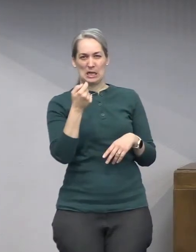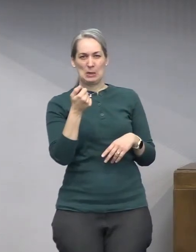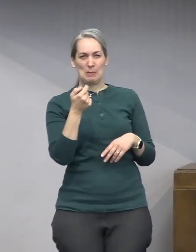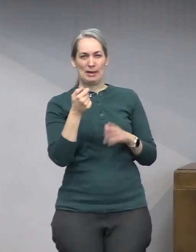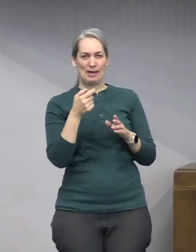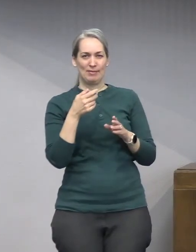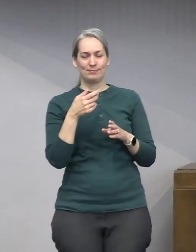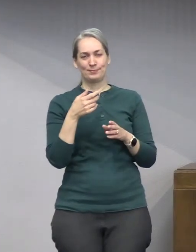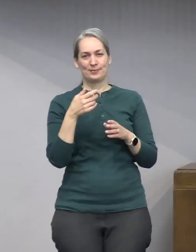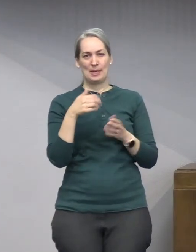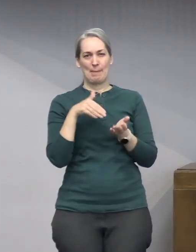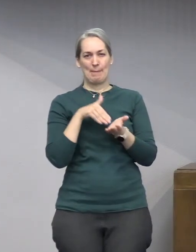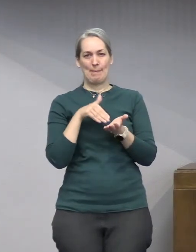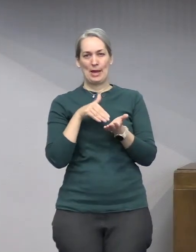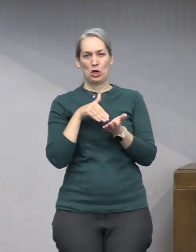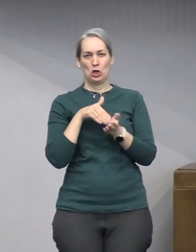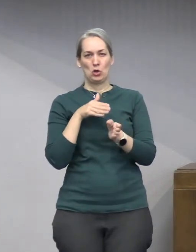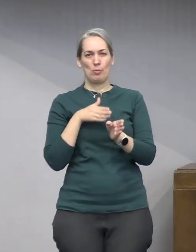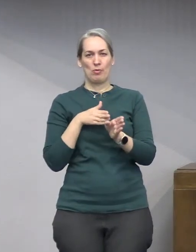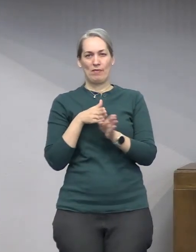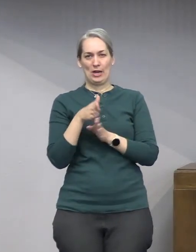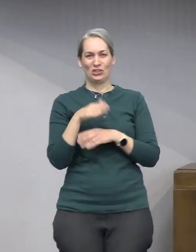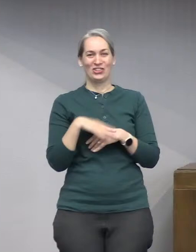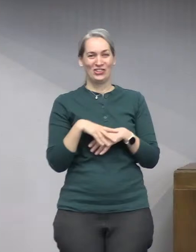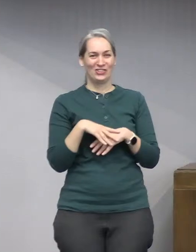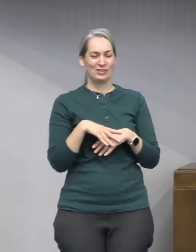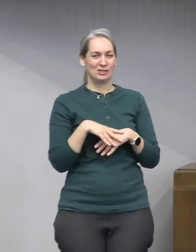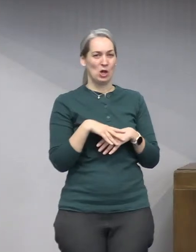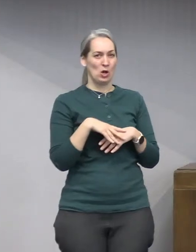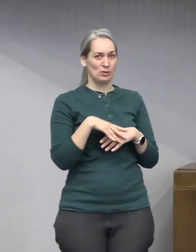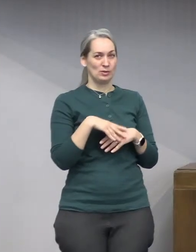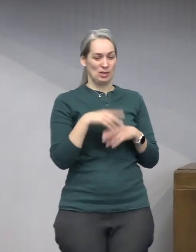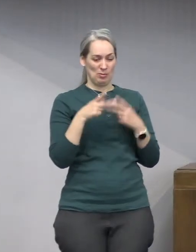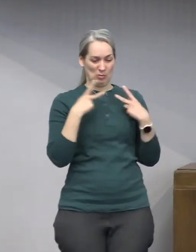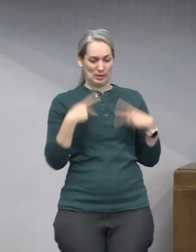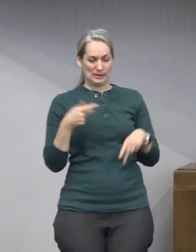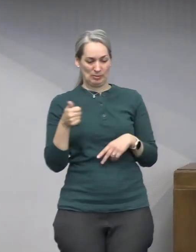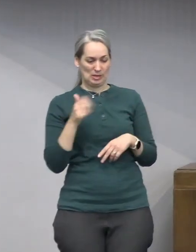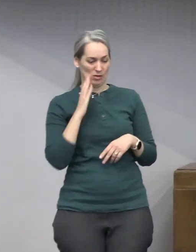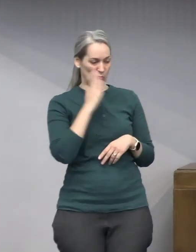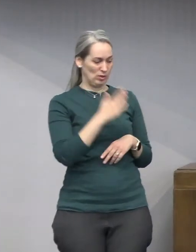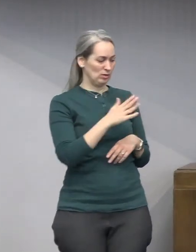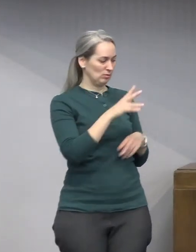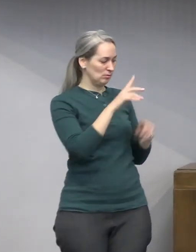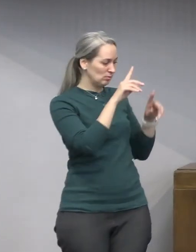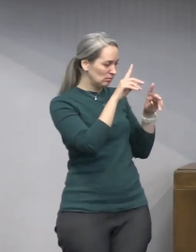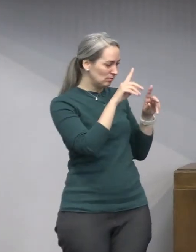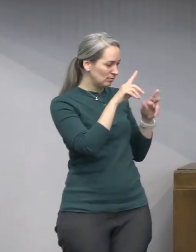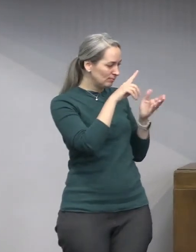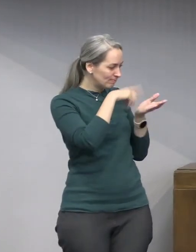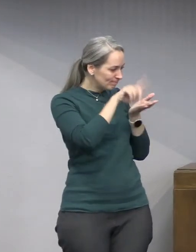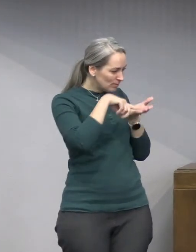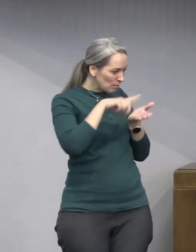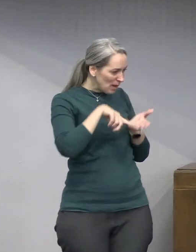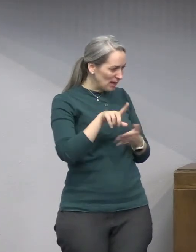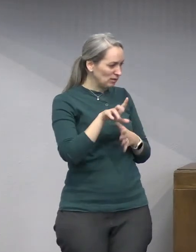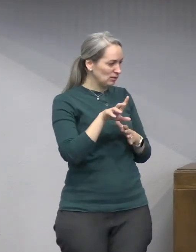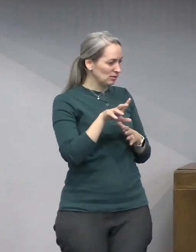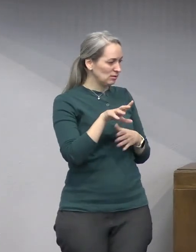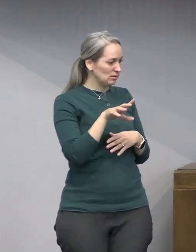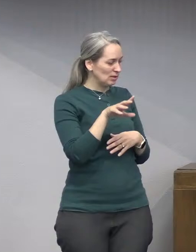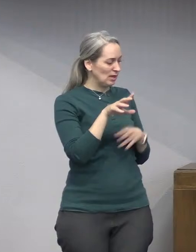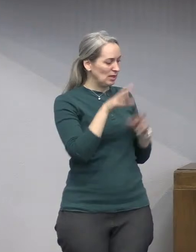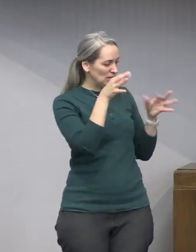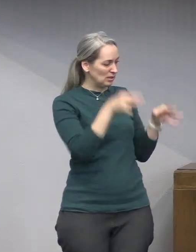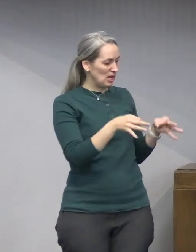this. Upon inspecting you, the priest might determine that you would have to be isolated for 7 days.